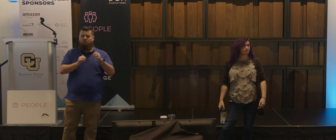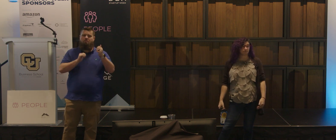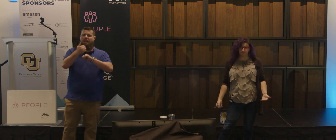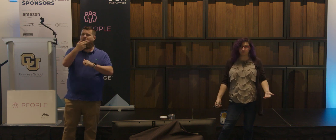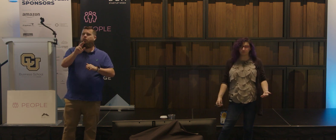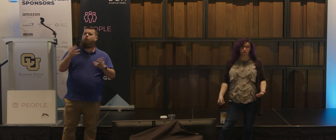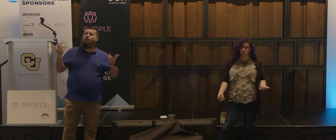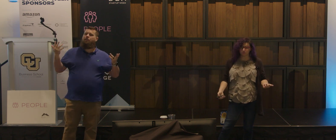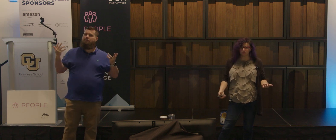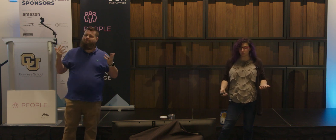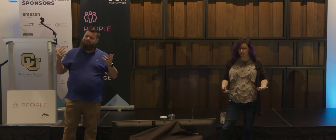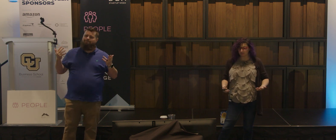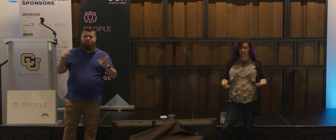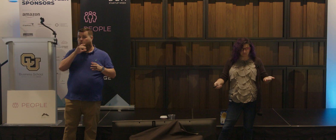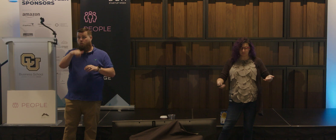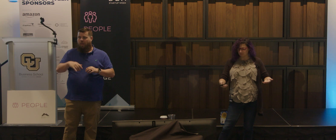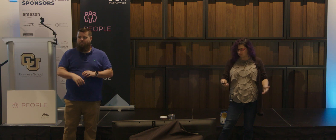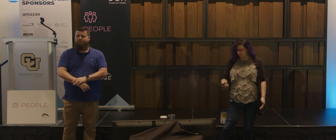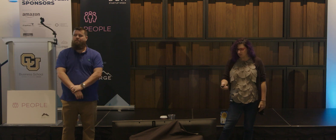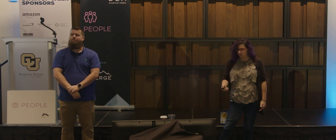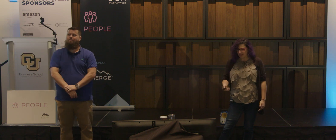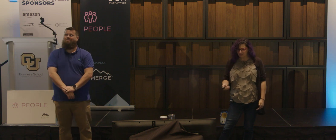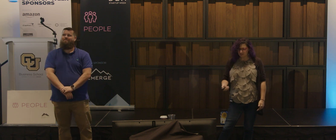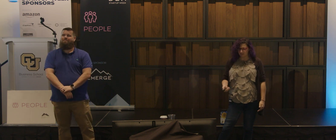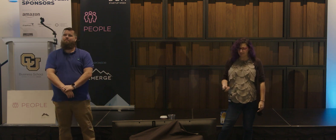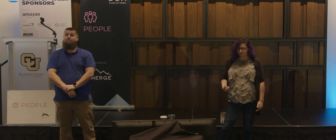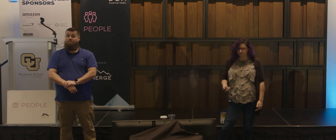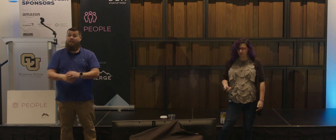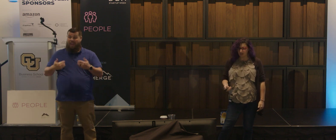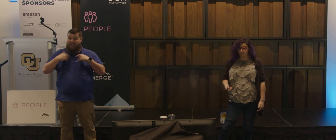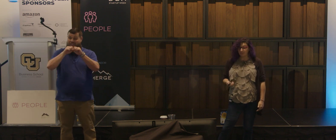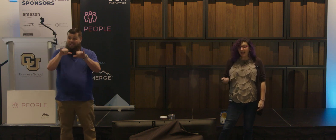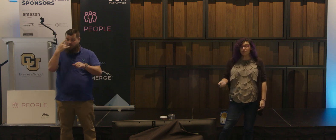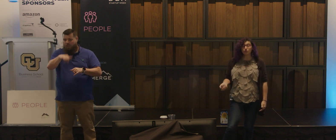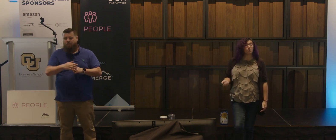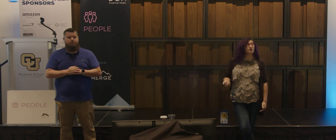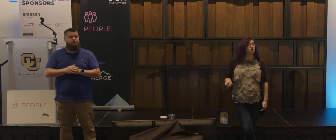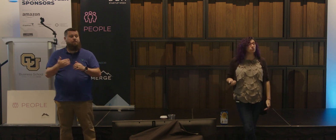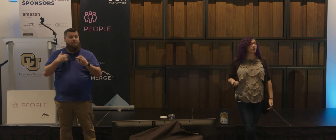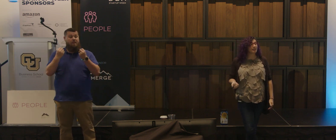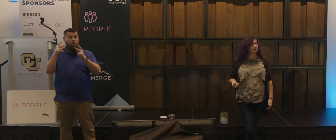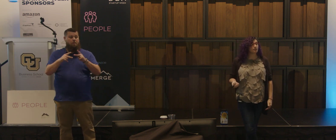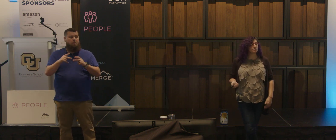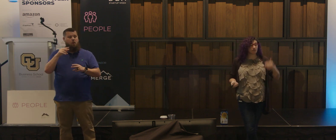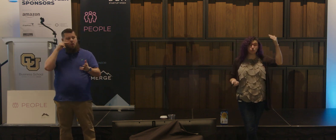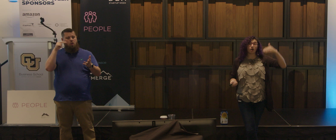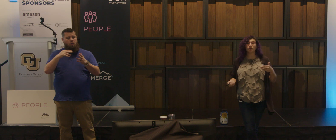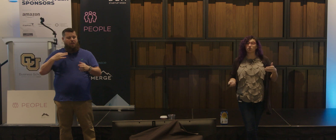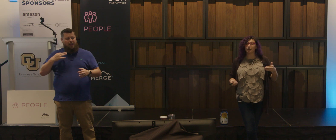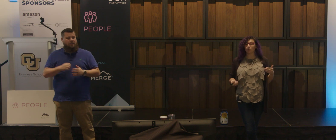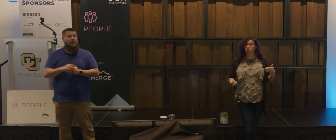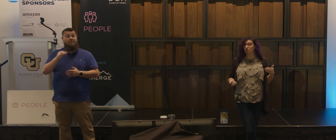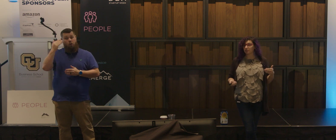hole. So don't do that. Have a system for that. Have multiple people look at the candidates. If you